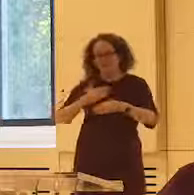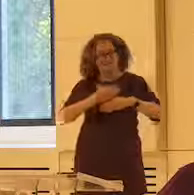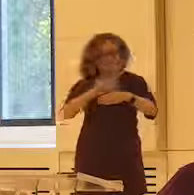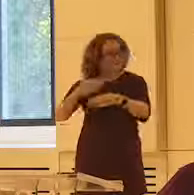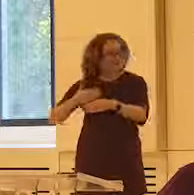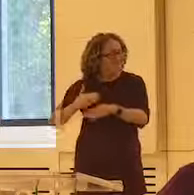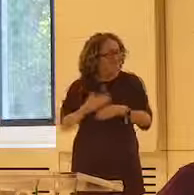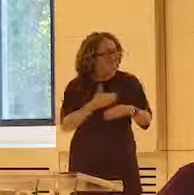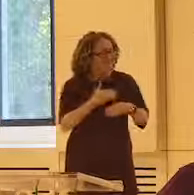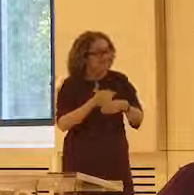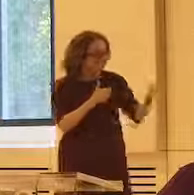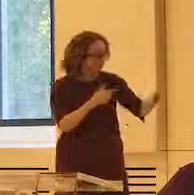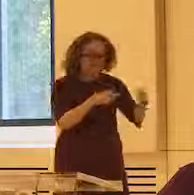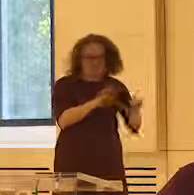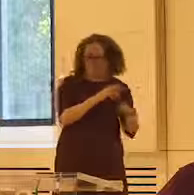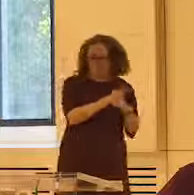There's lots of barriers,